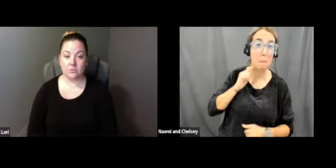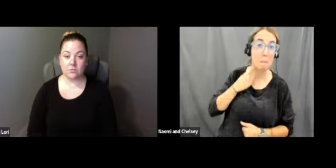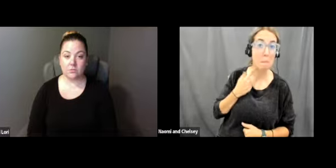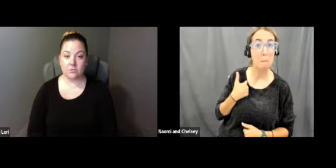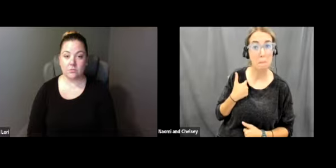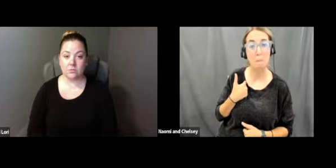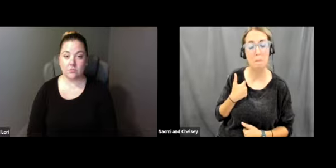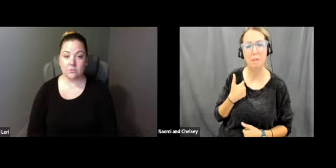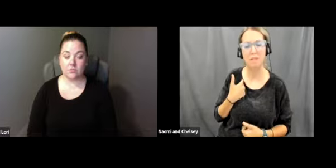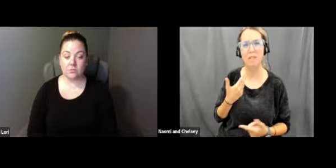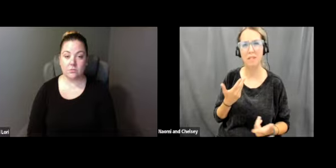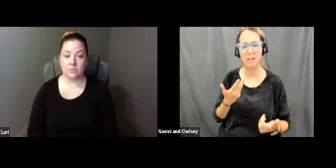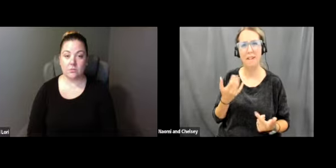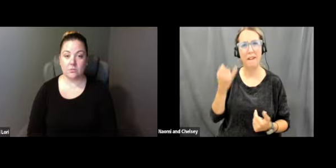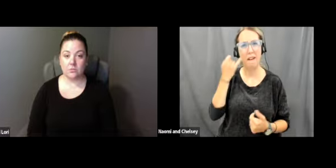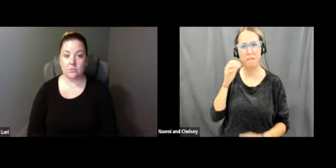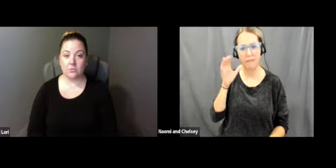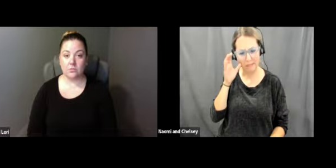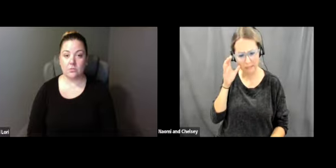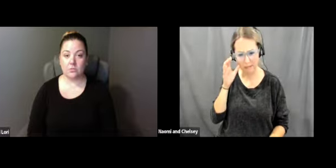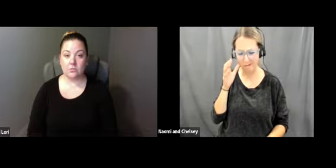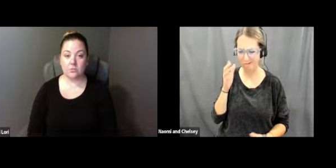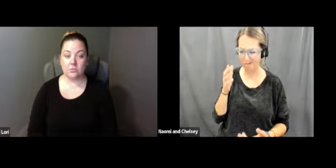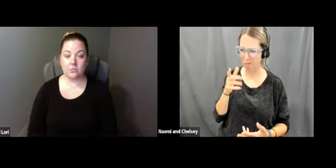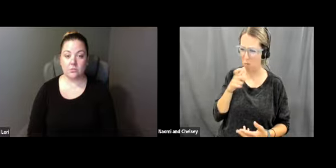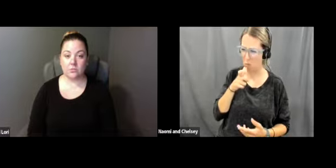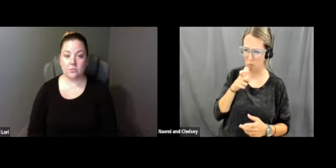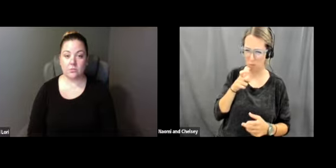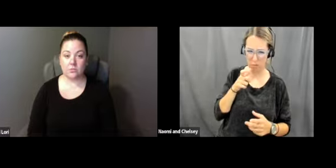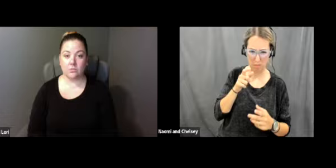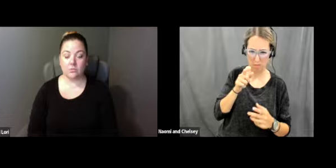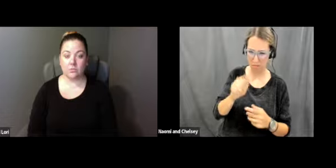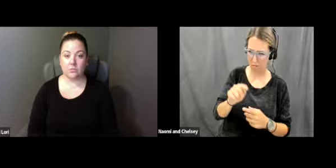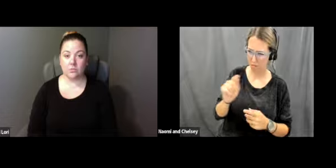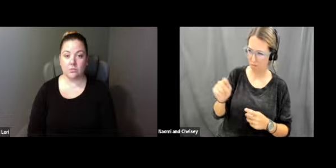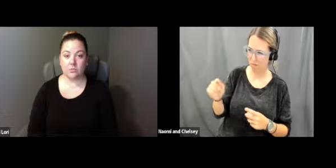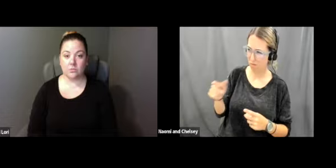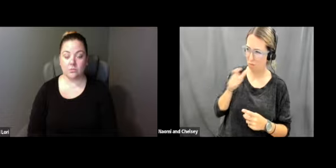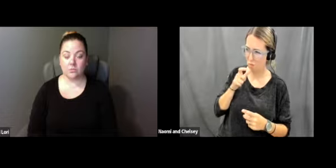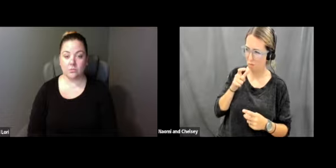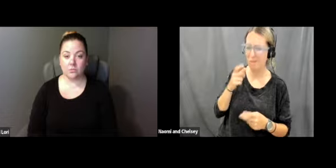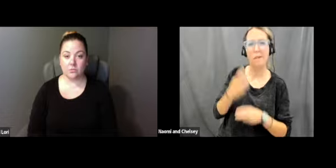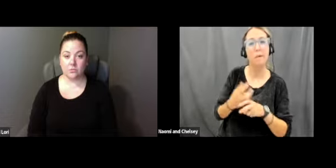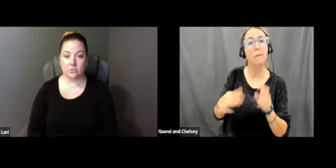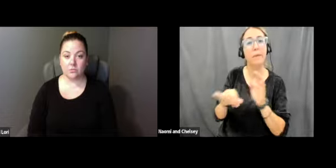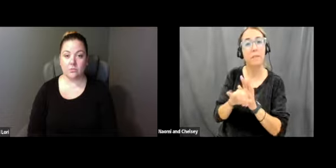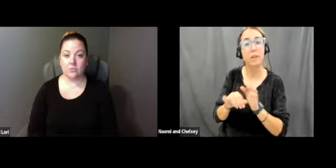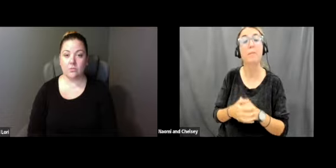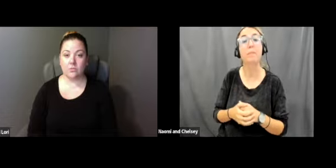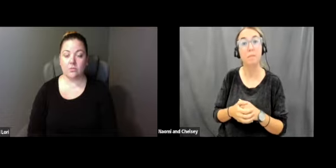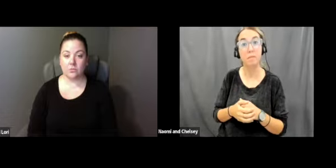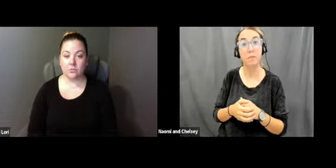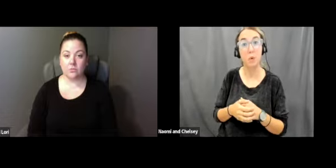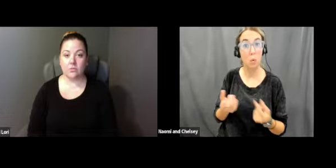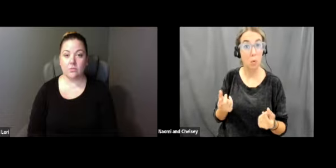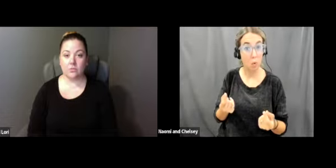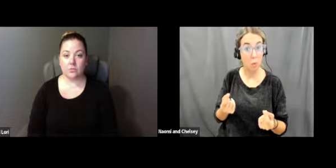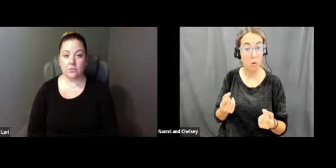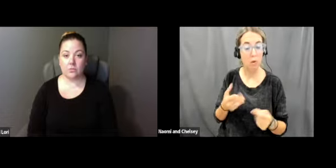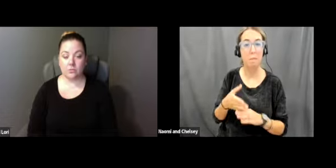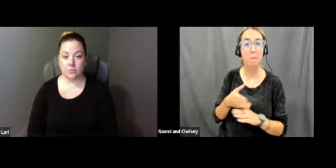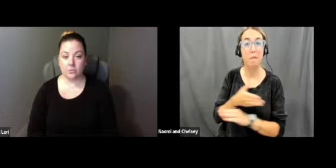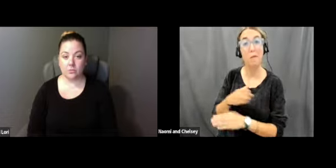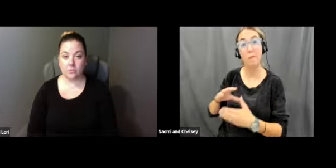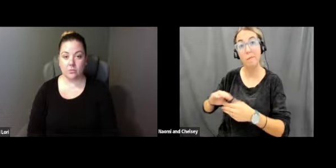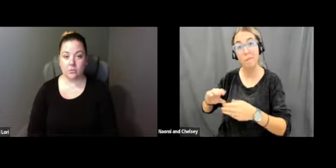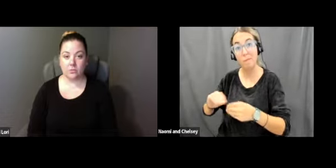to identify which of us is which right away. So we are going to be tagging ourselves before we speak